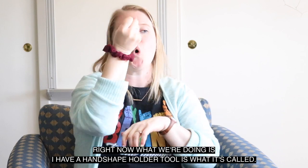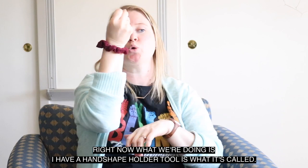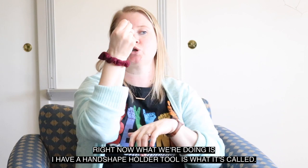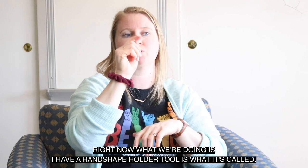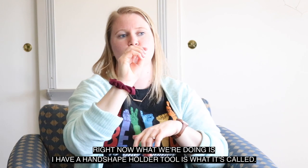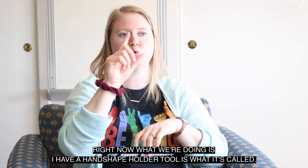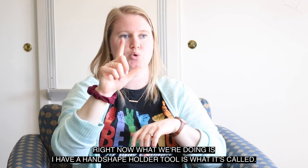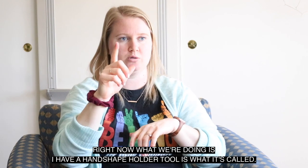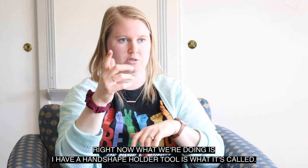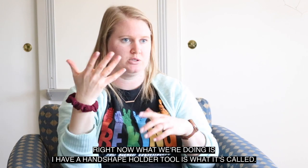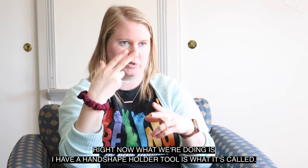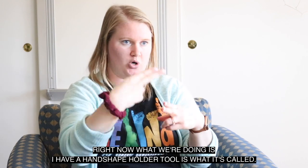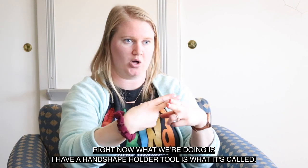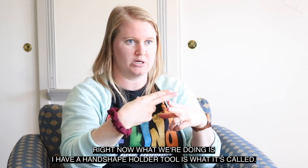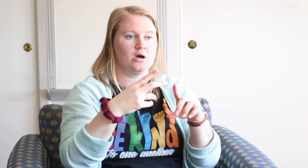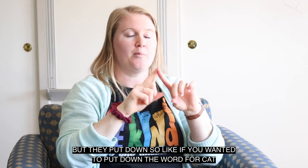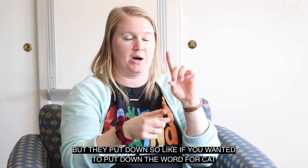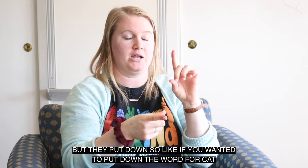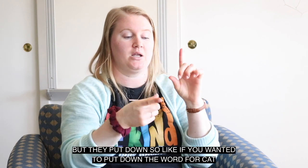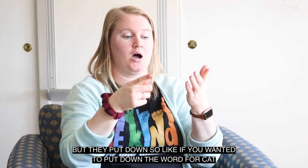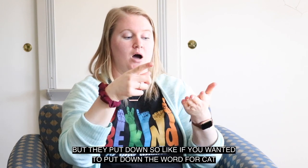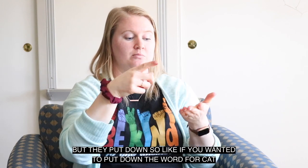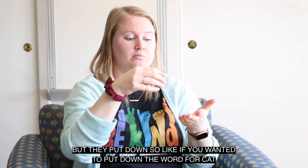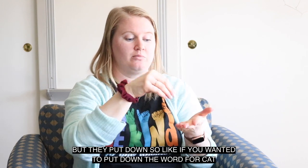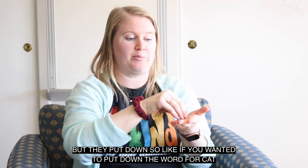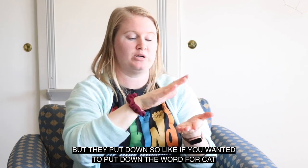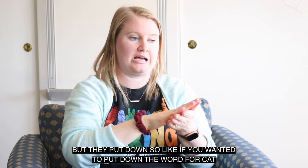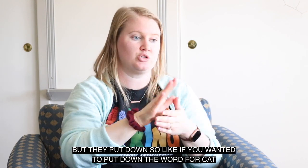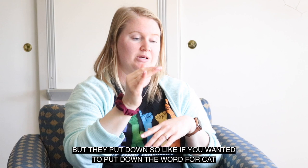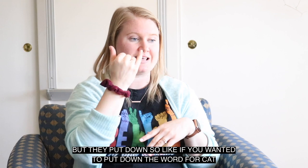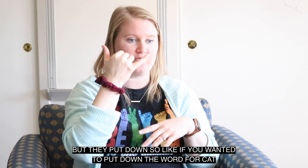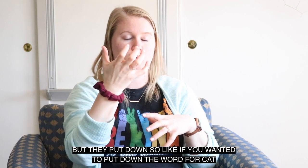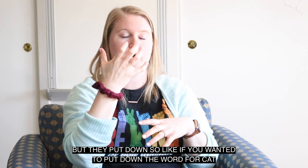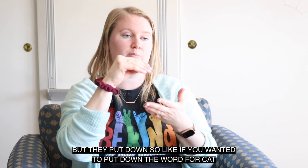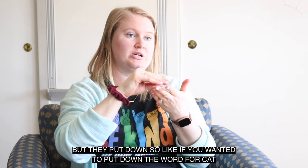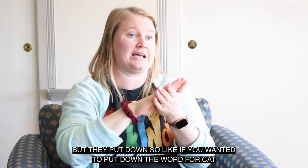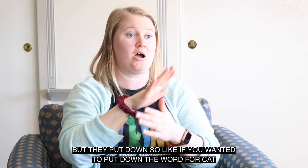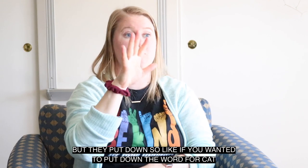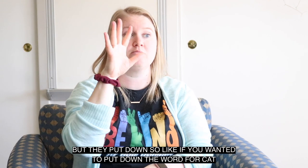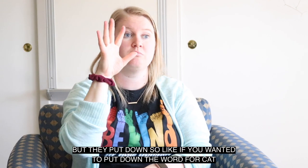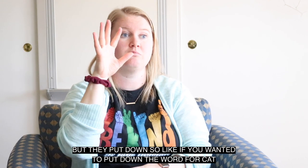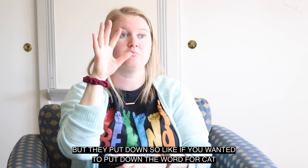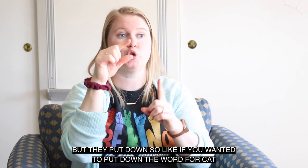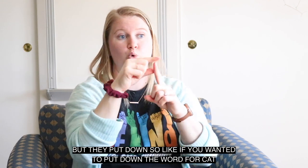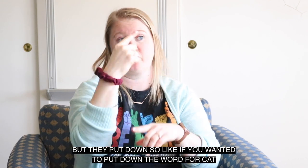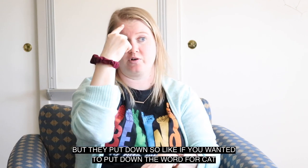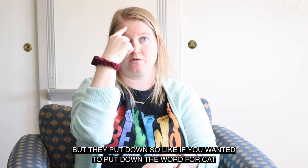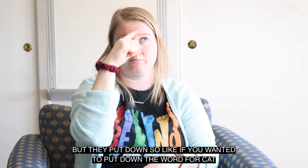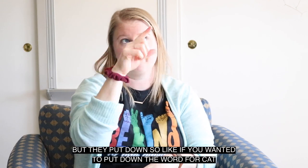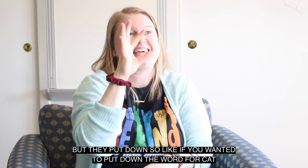holder tool, that's what it's called. But they put down, so like if you wanted to put down the word for